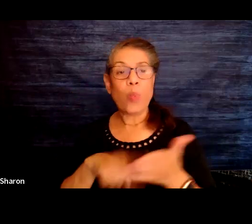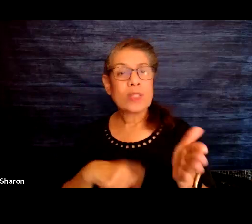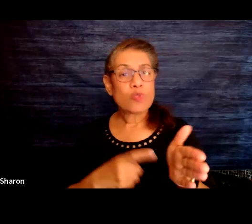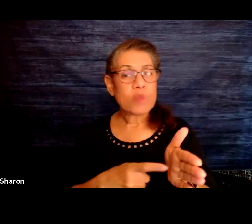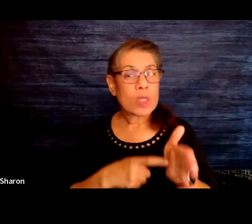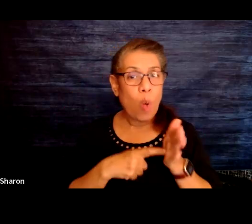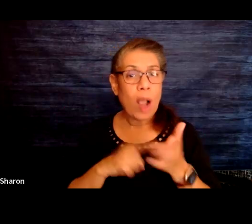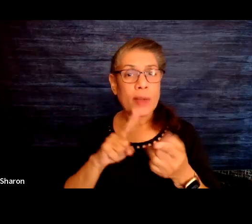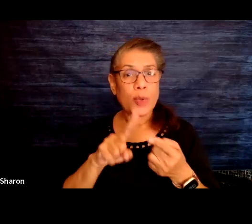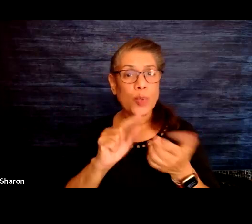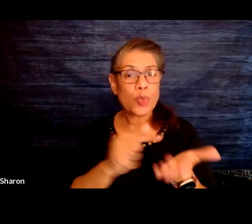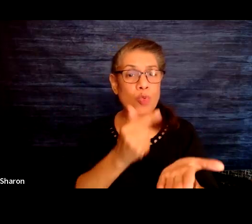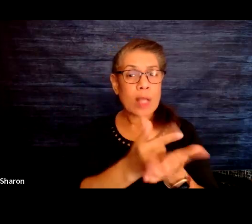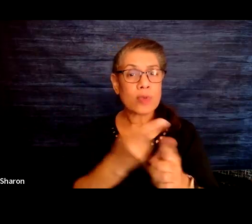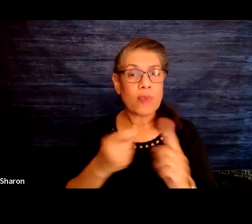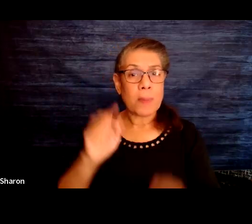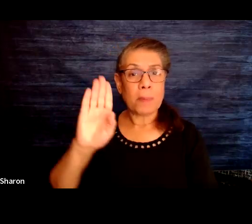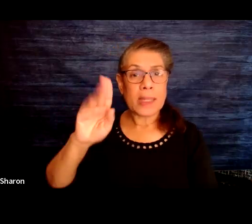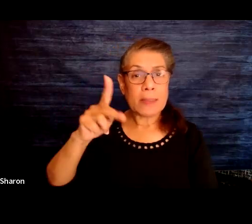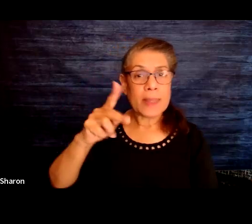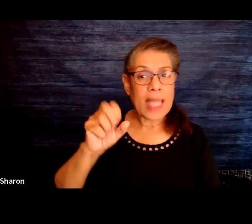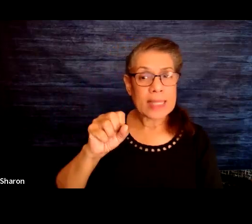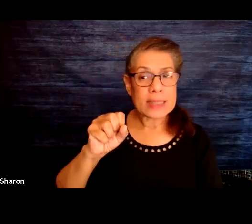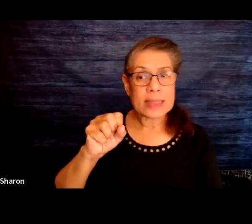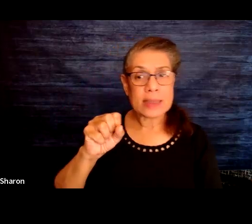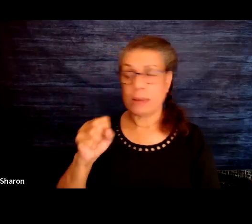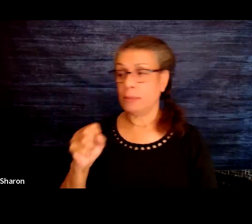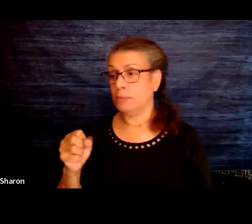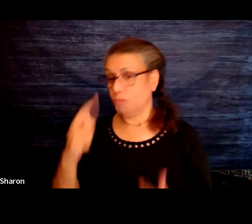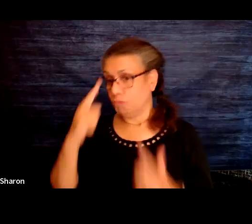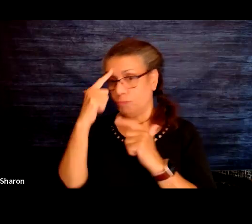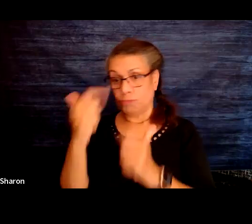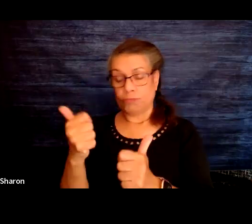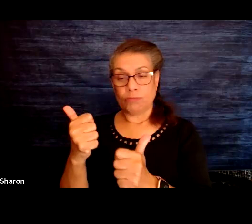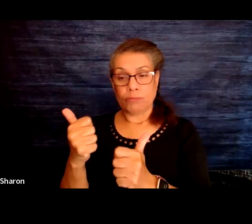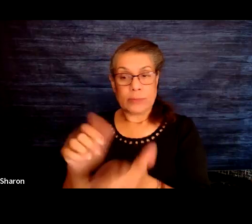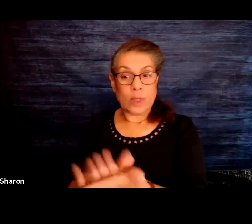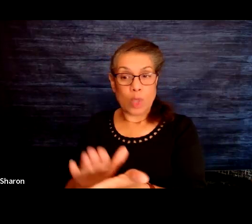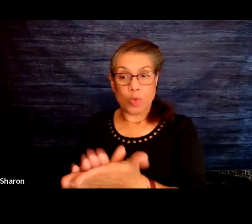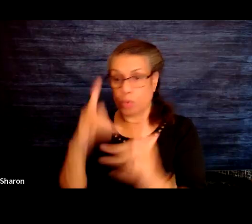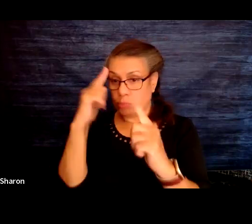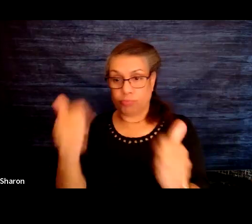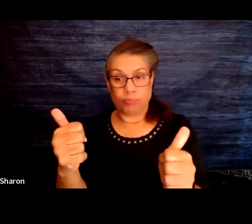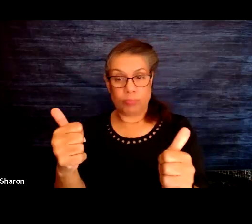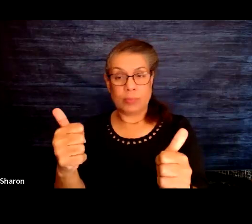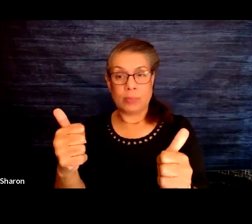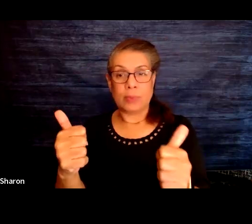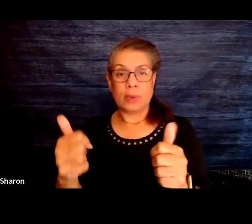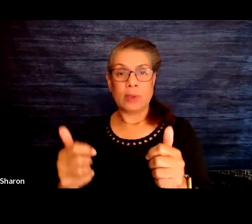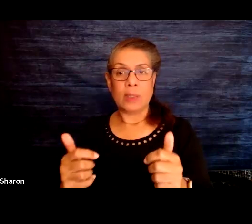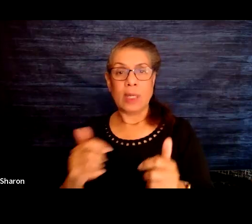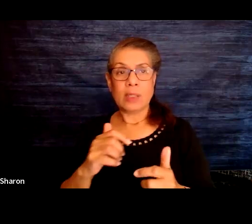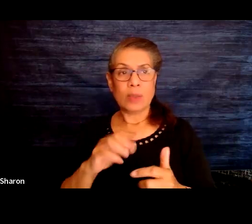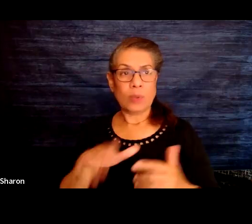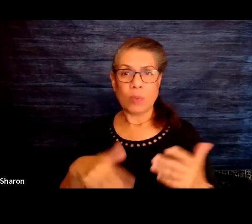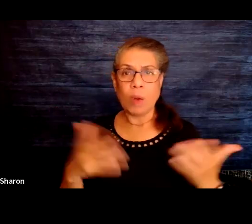requirement to graduate from Boston Public Schools? And it was whatever that particular school decides. And the overall question to all of